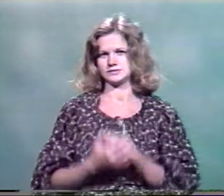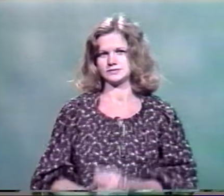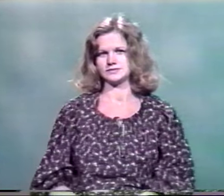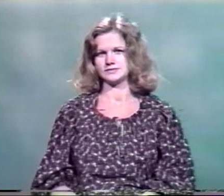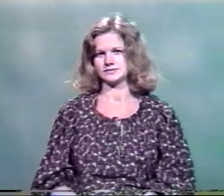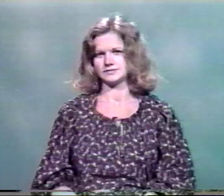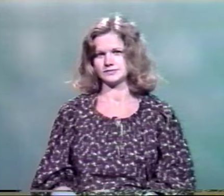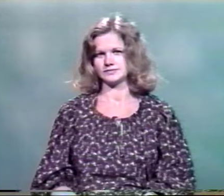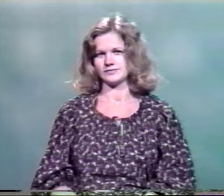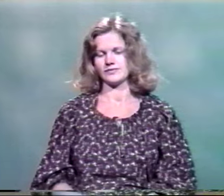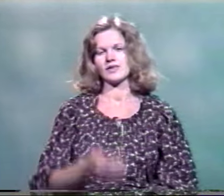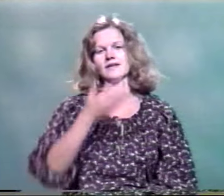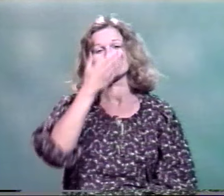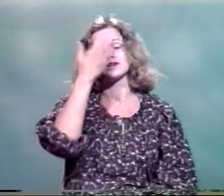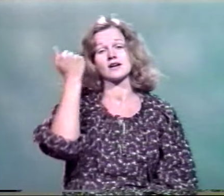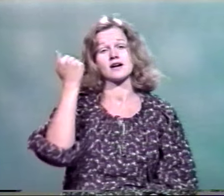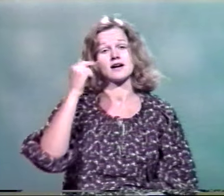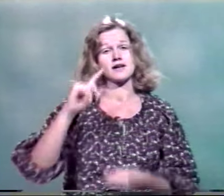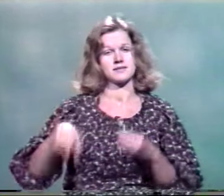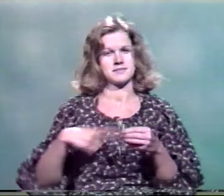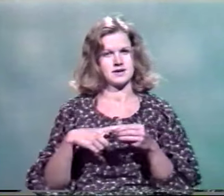We forgot about the dog.